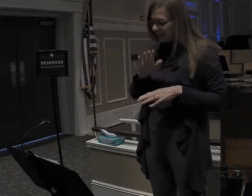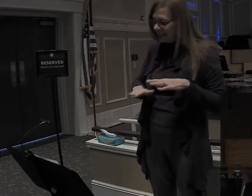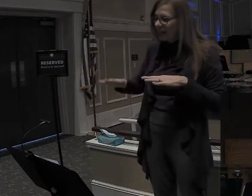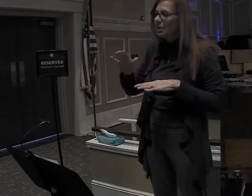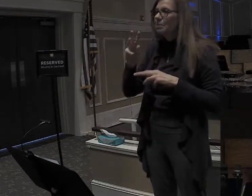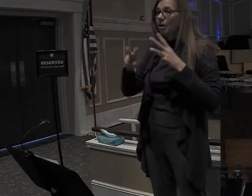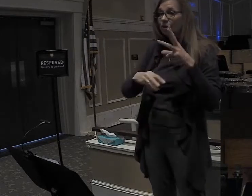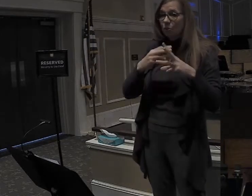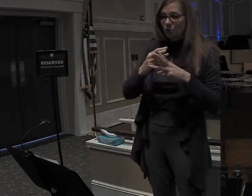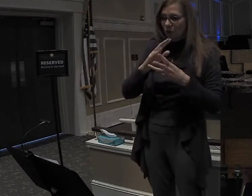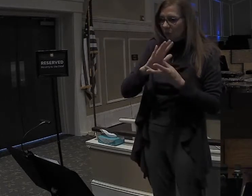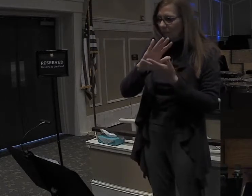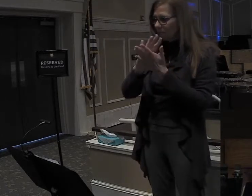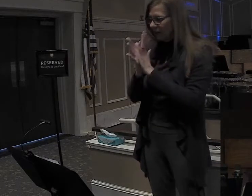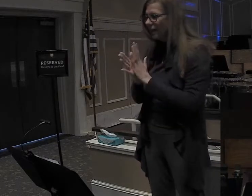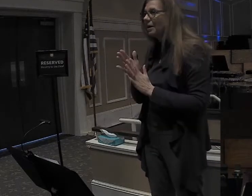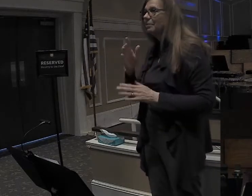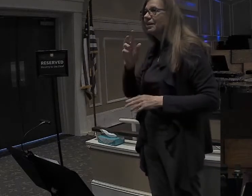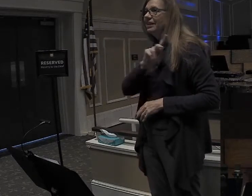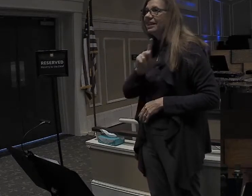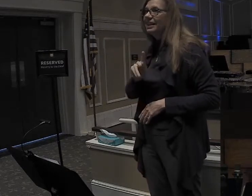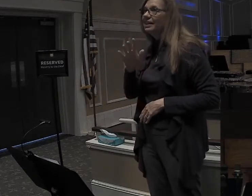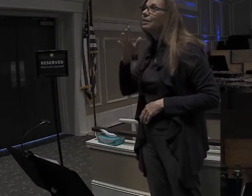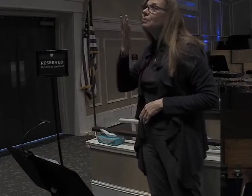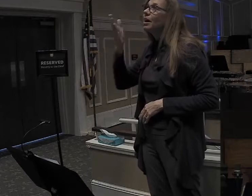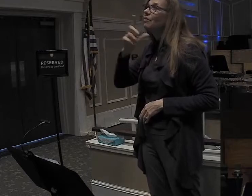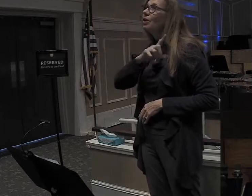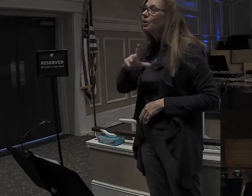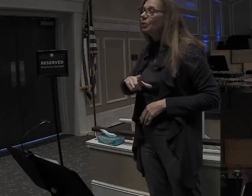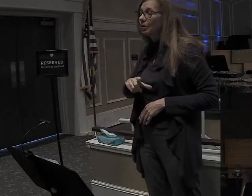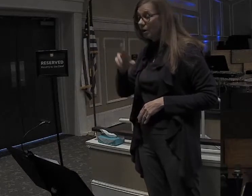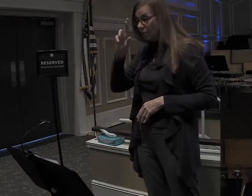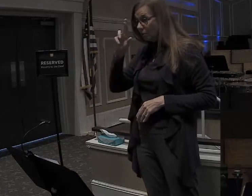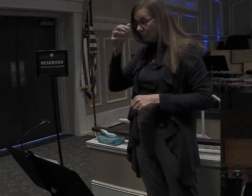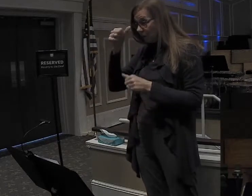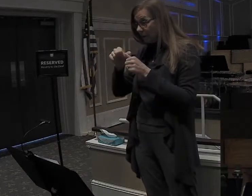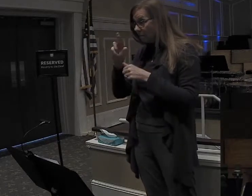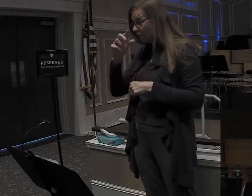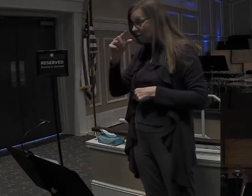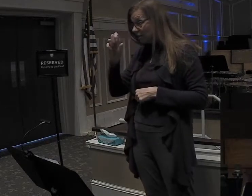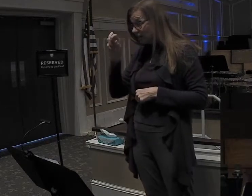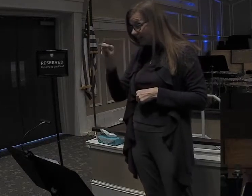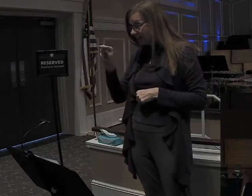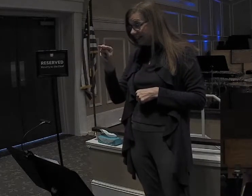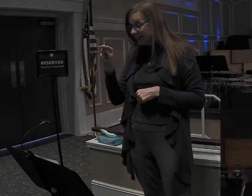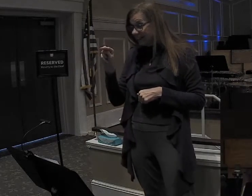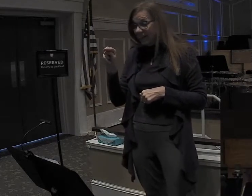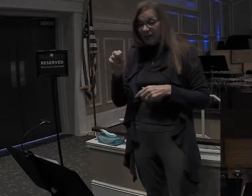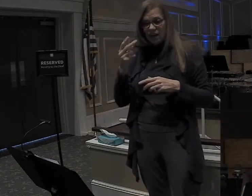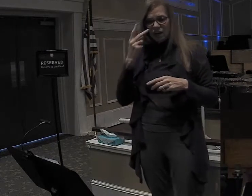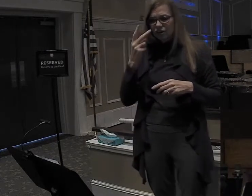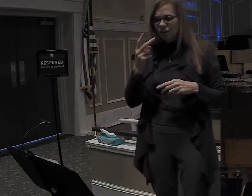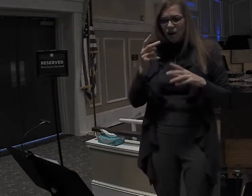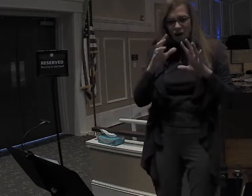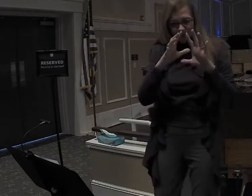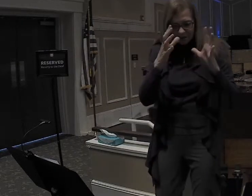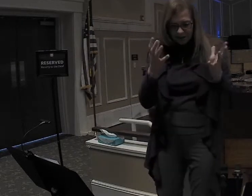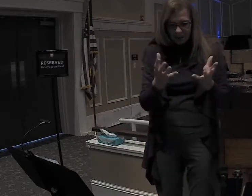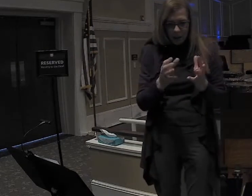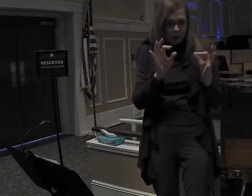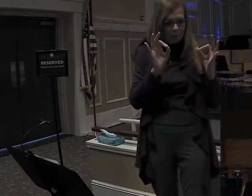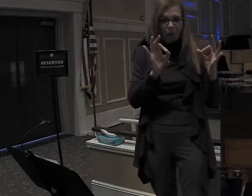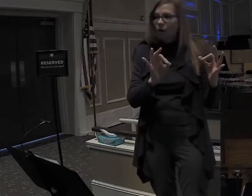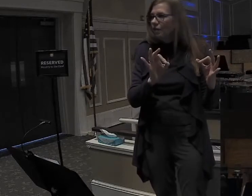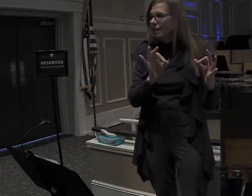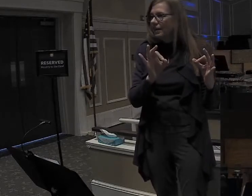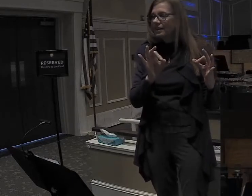will become the kingdom of our Lord and of his Christ. You remember in Genesis, we saw a perfect creation. As the psalmist